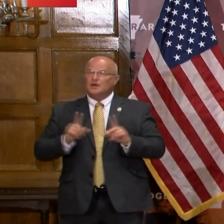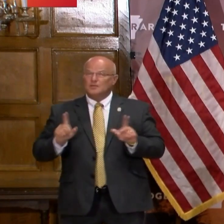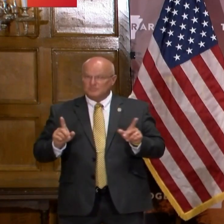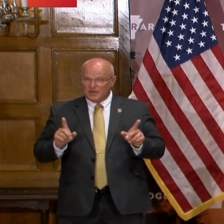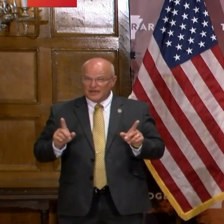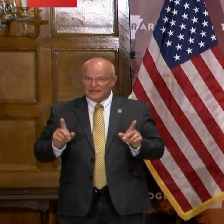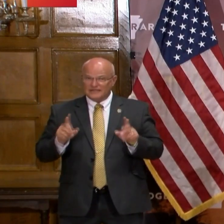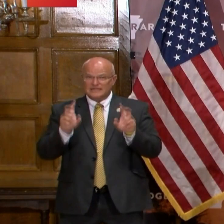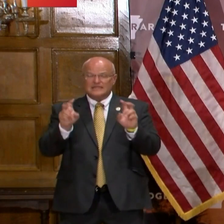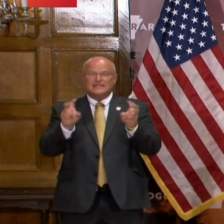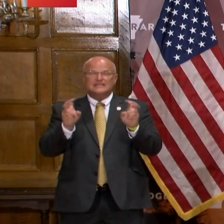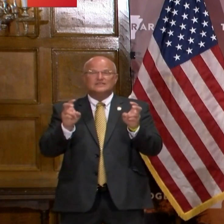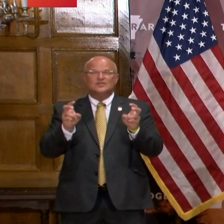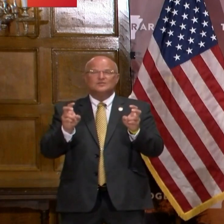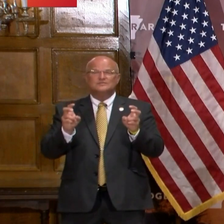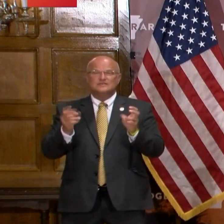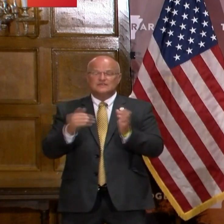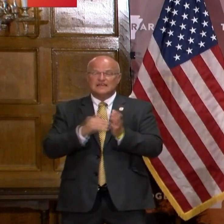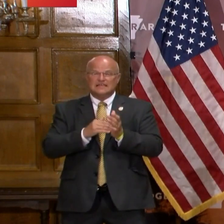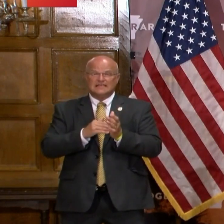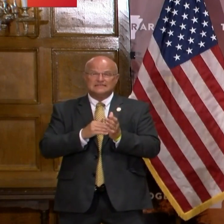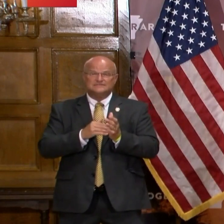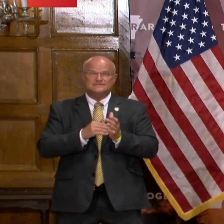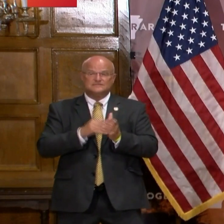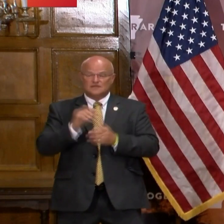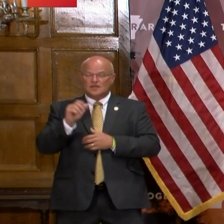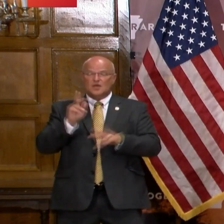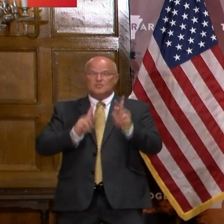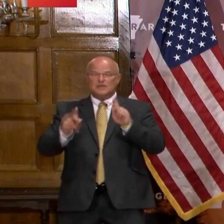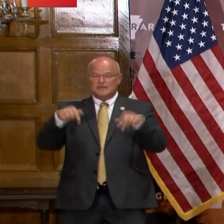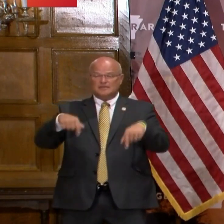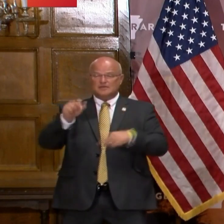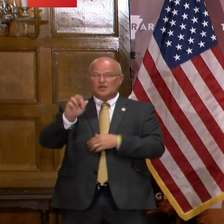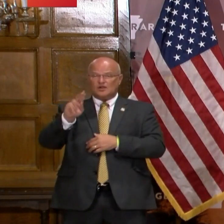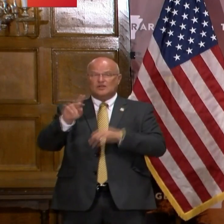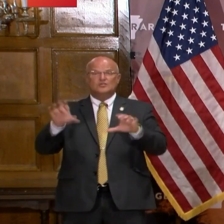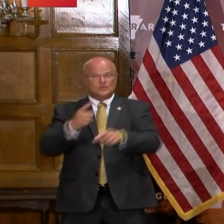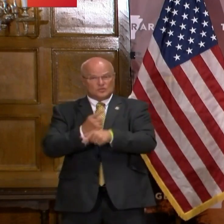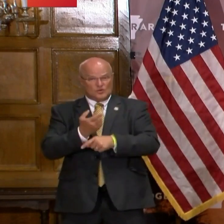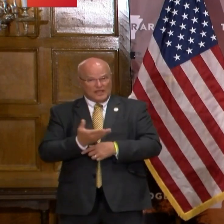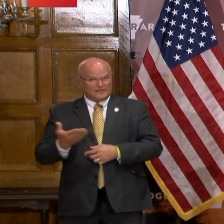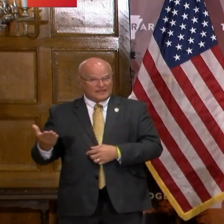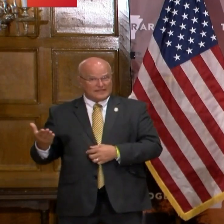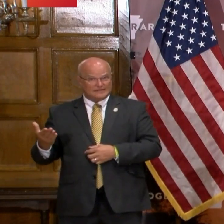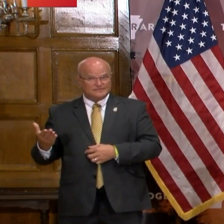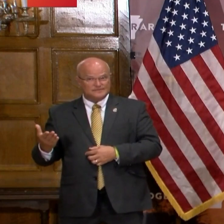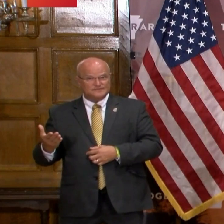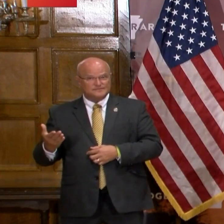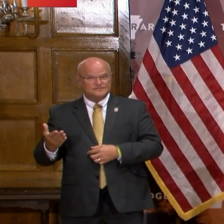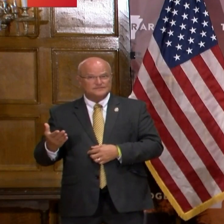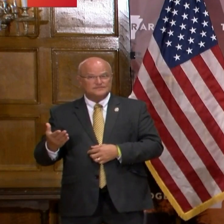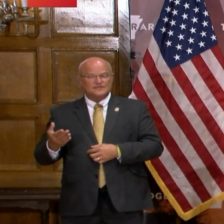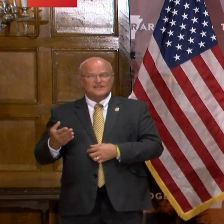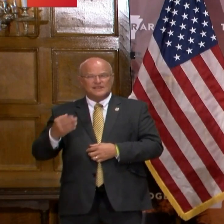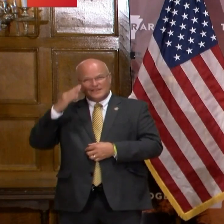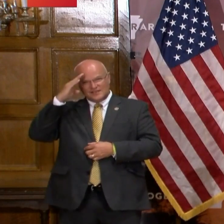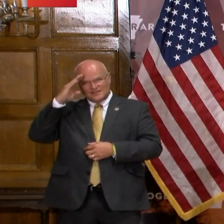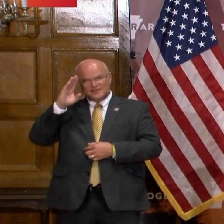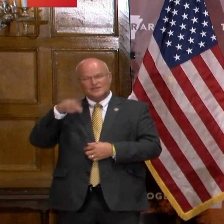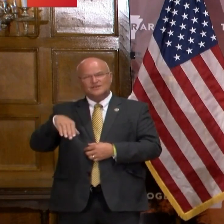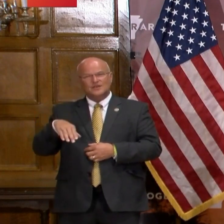But, you know, in terms of, again, Arkansans are doing the right thing. You